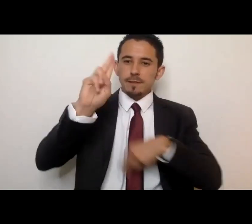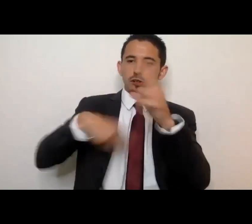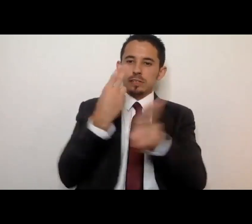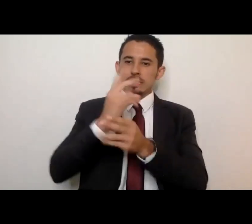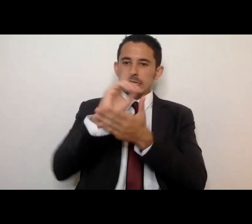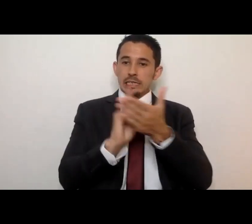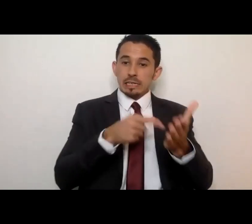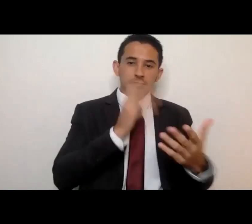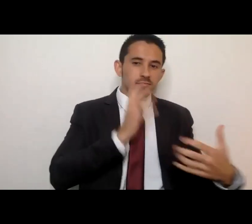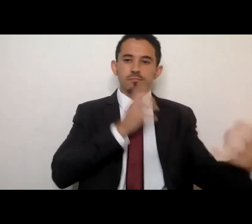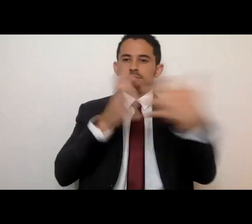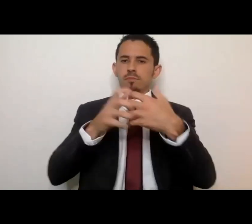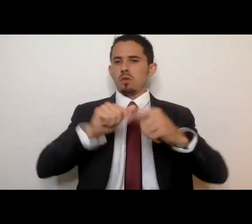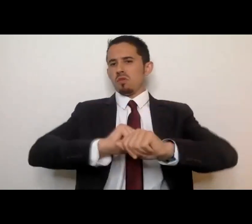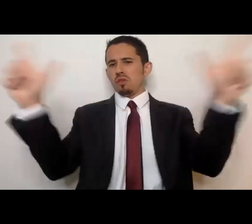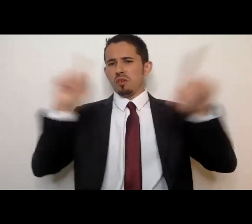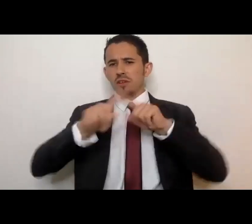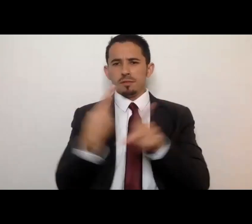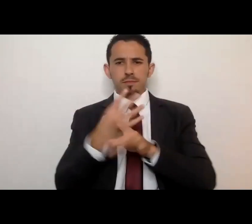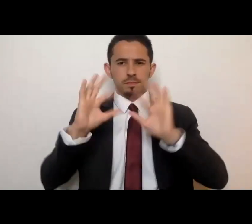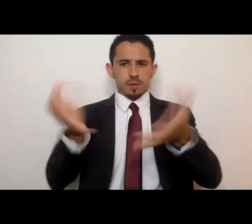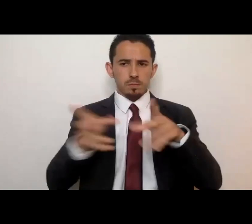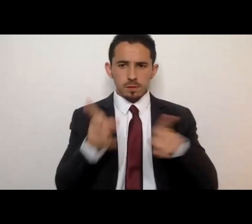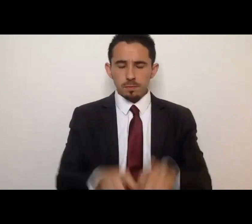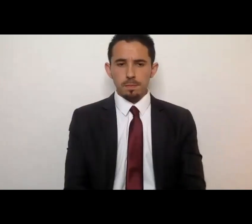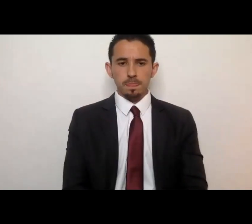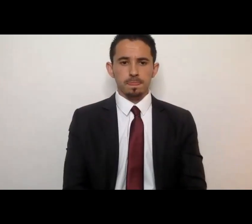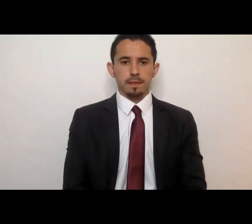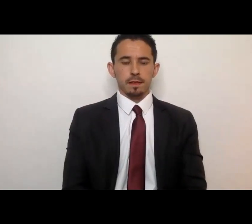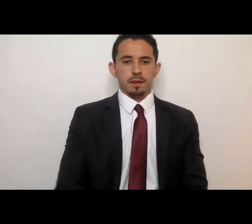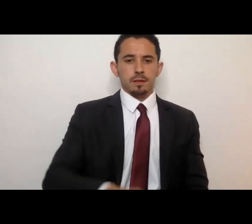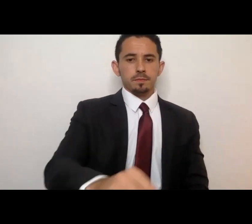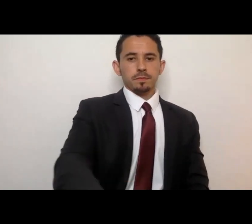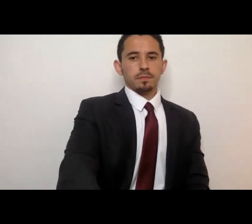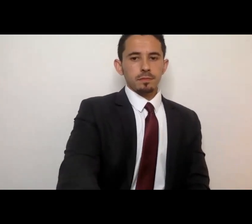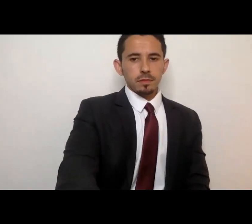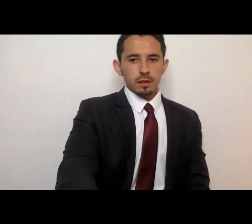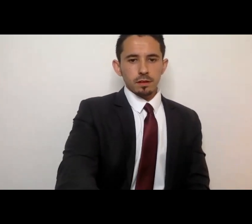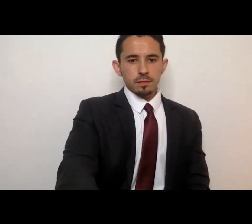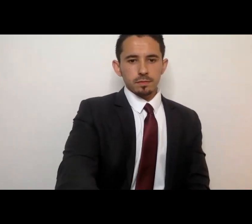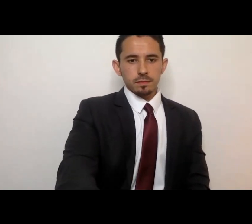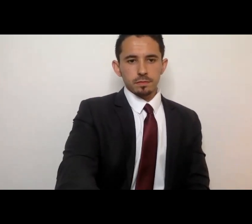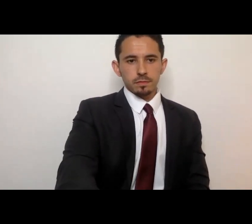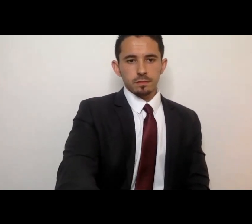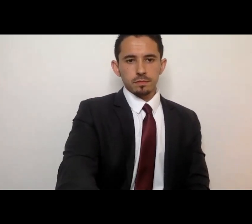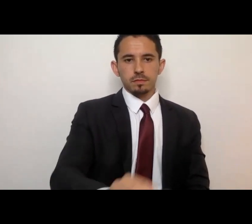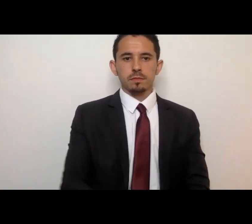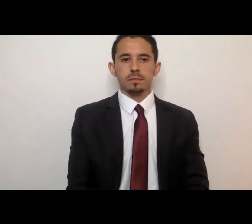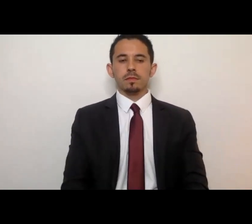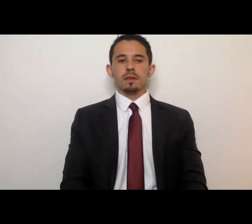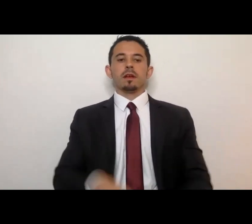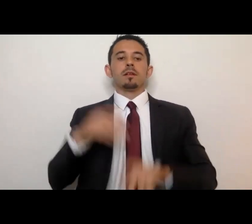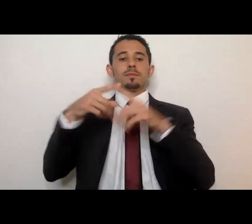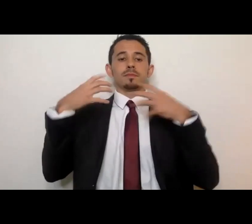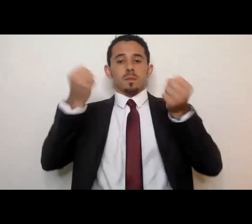deaf population, that is actually a universal design that would benefit many different populations, not just deaf people.